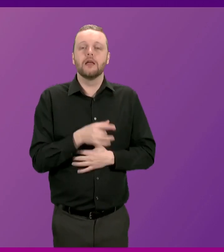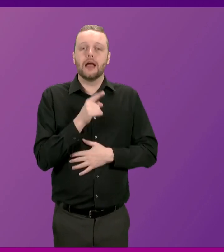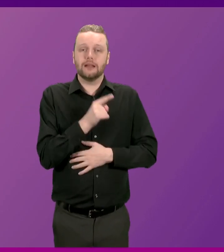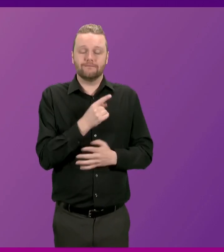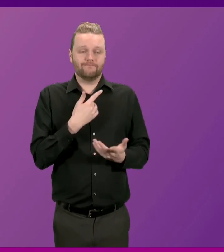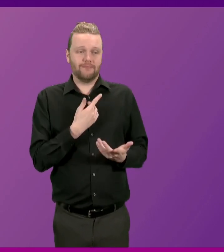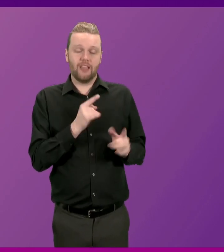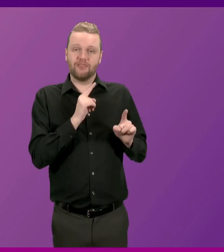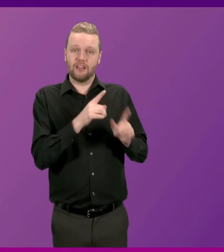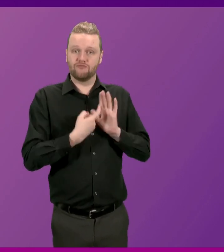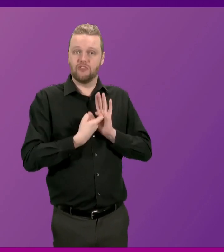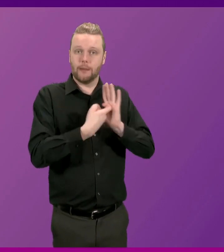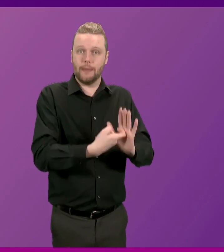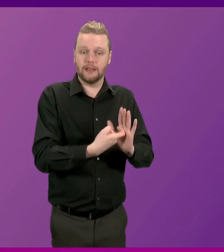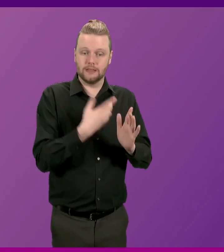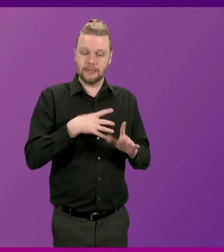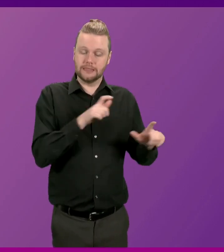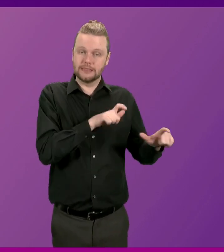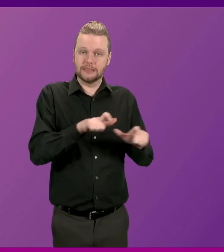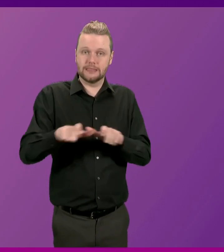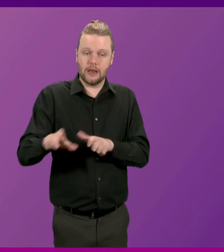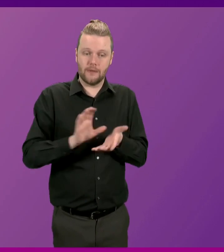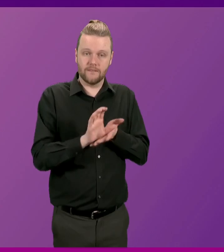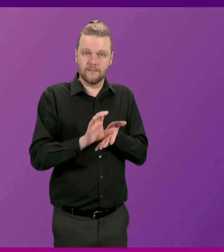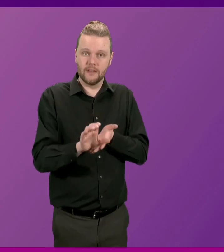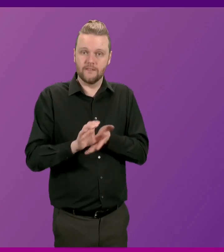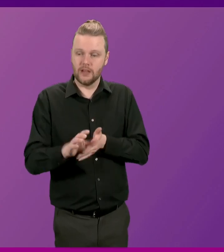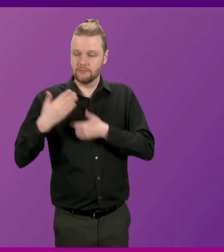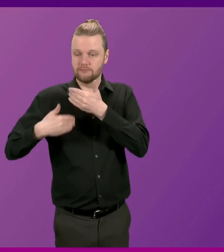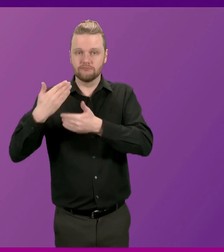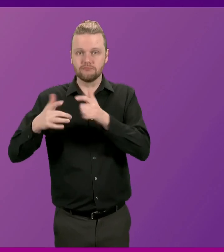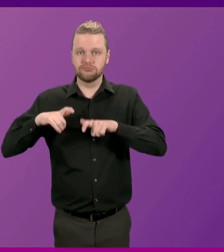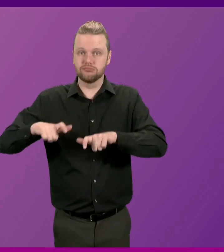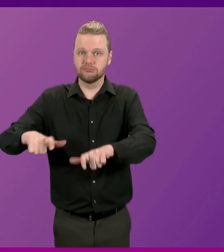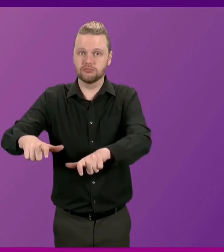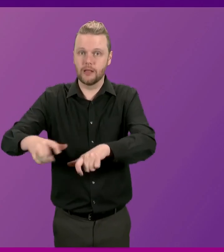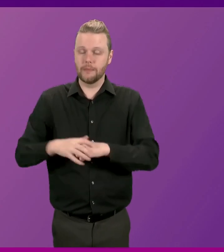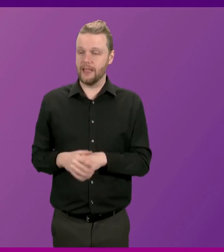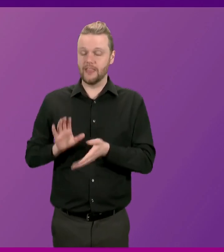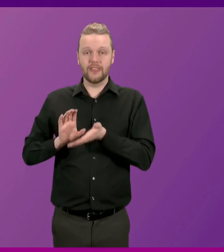services, and that recommended sustainable funding for all of these services over time. If they don't get